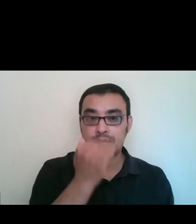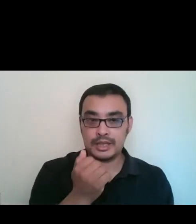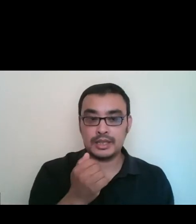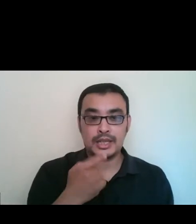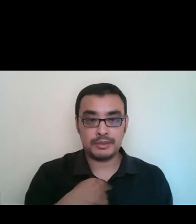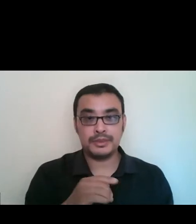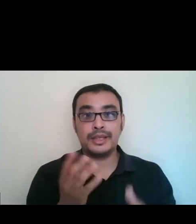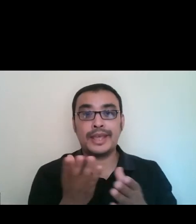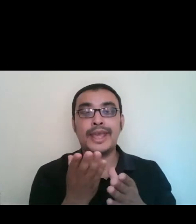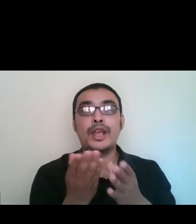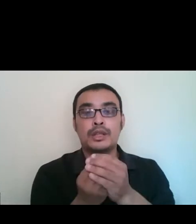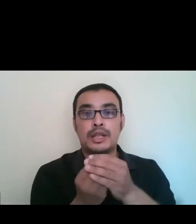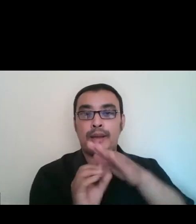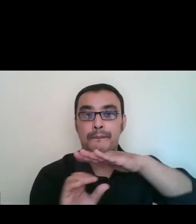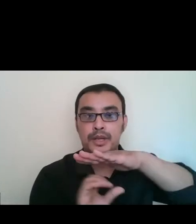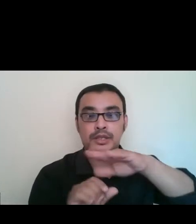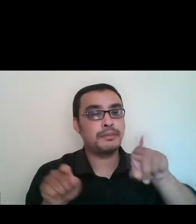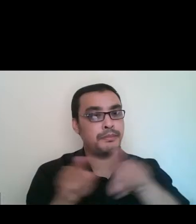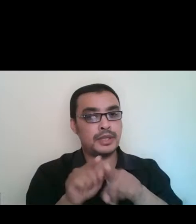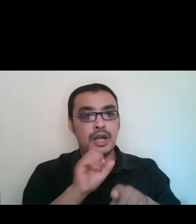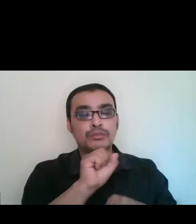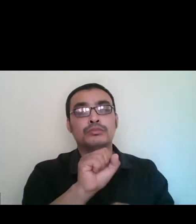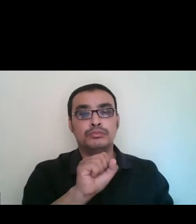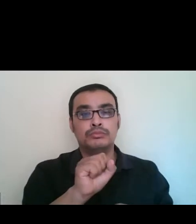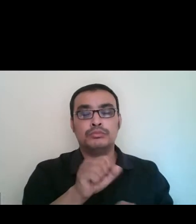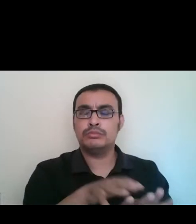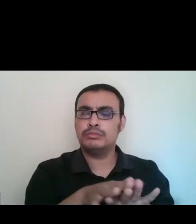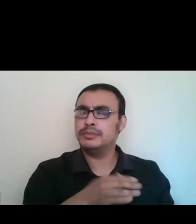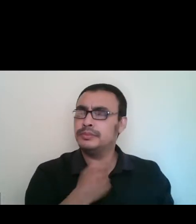Parishad really believe